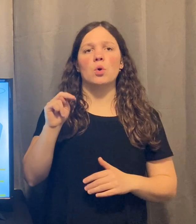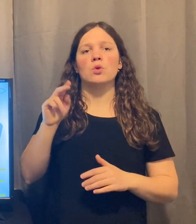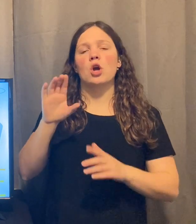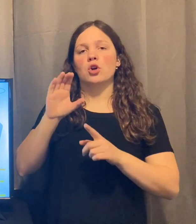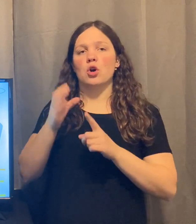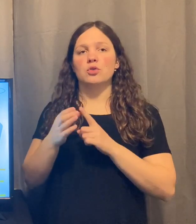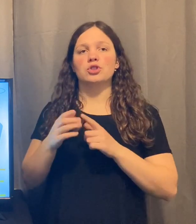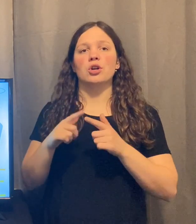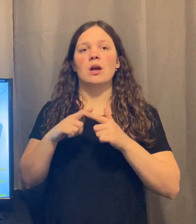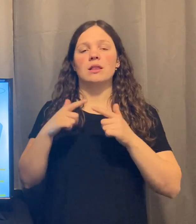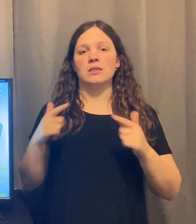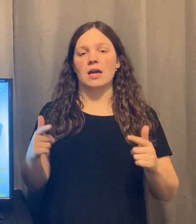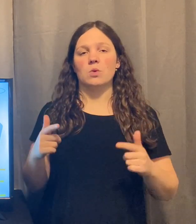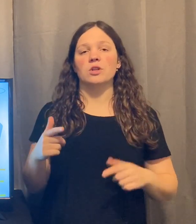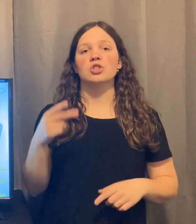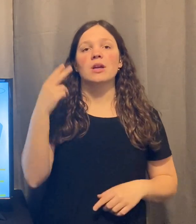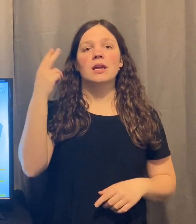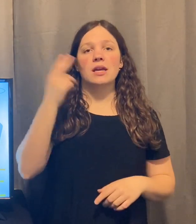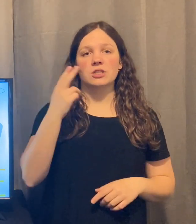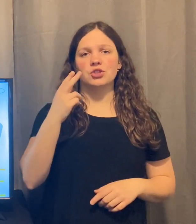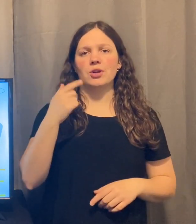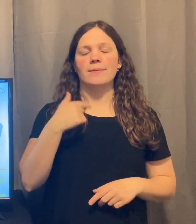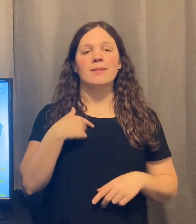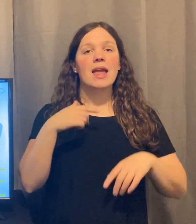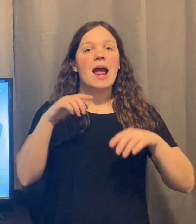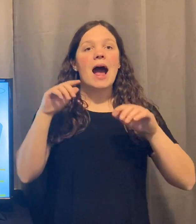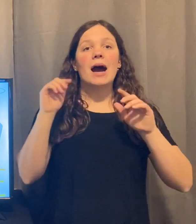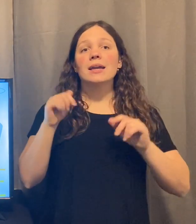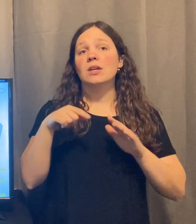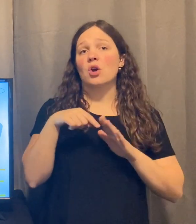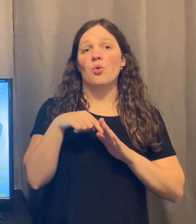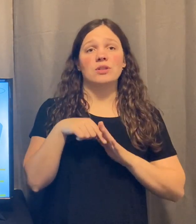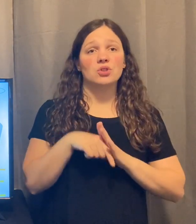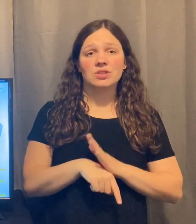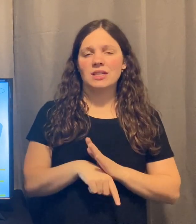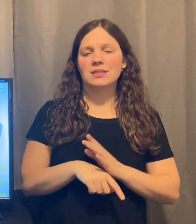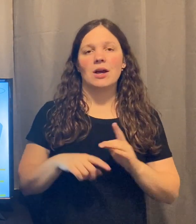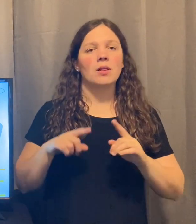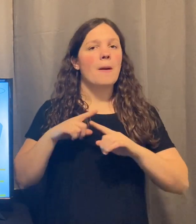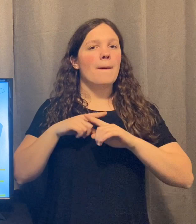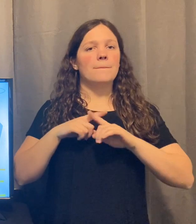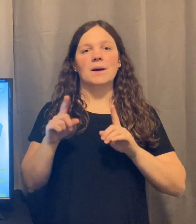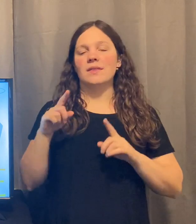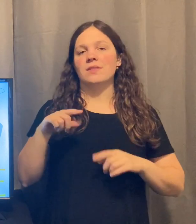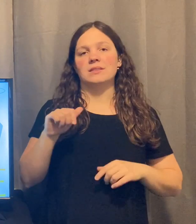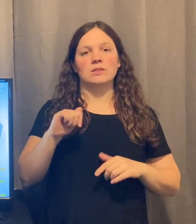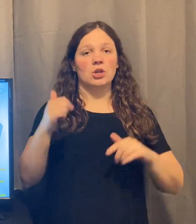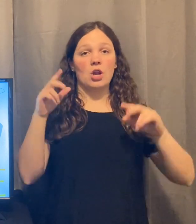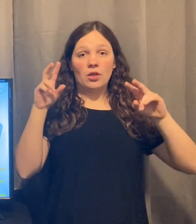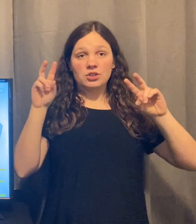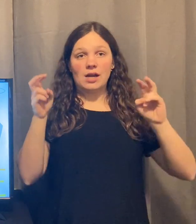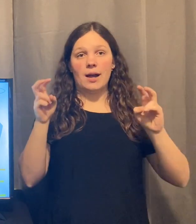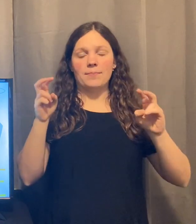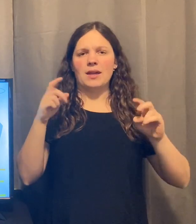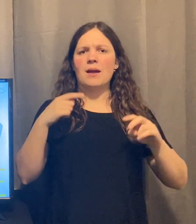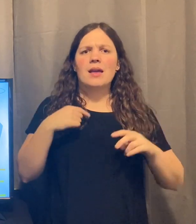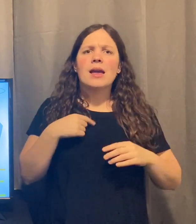own culture, language, history. I can go into detail, but this is another topic. But